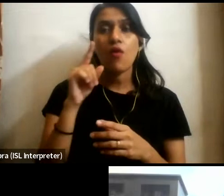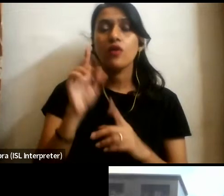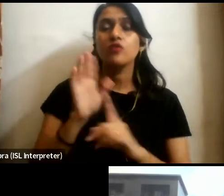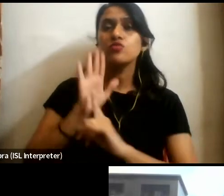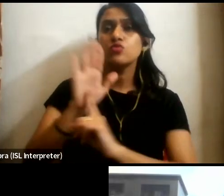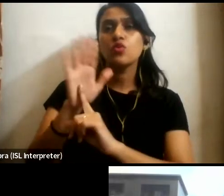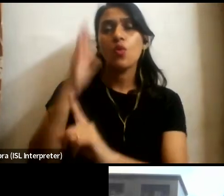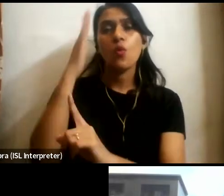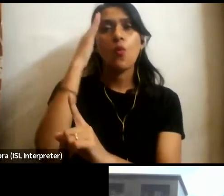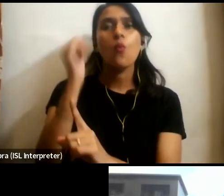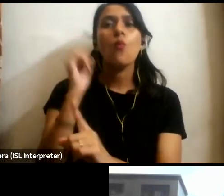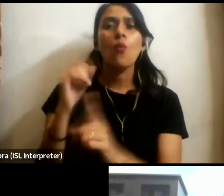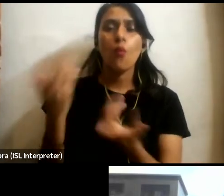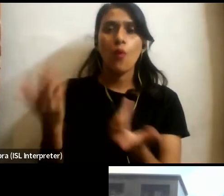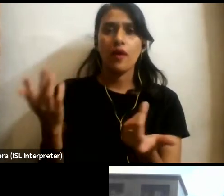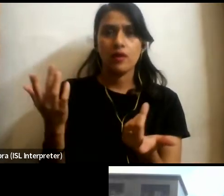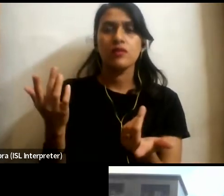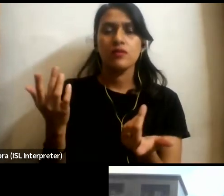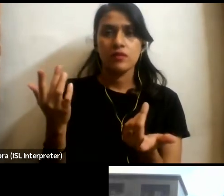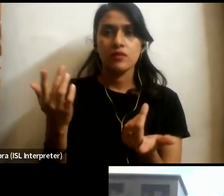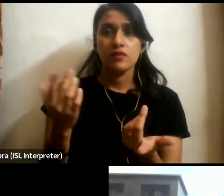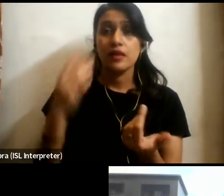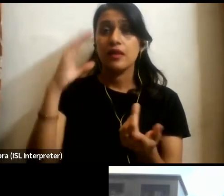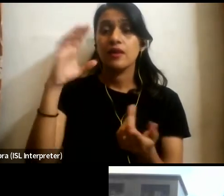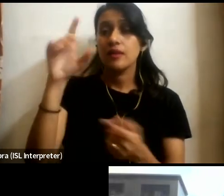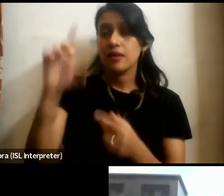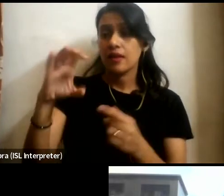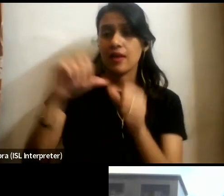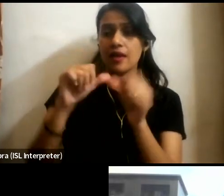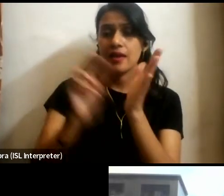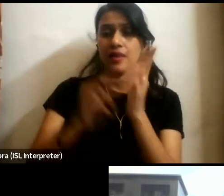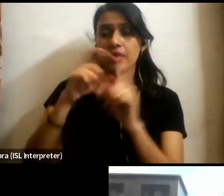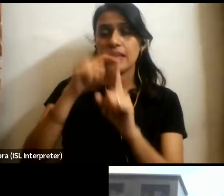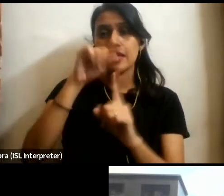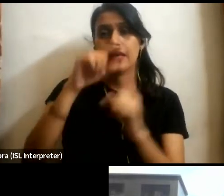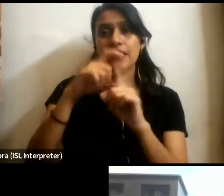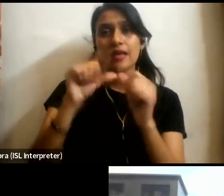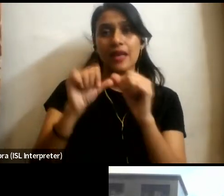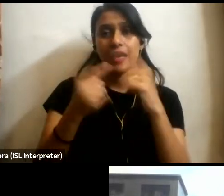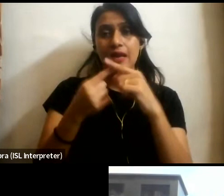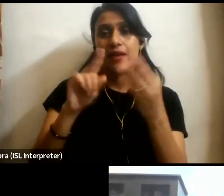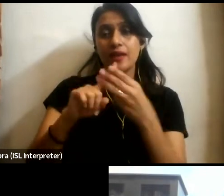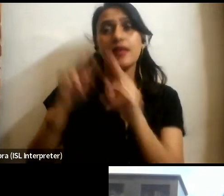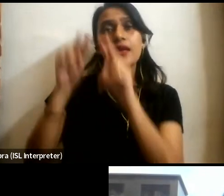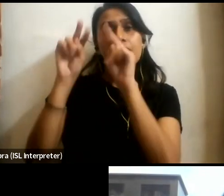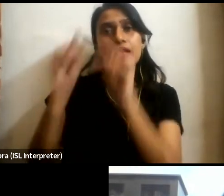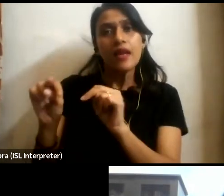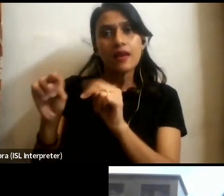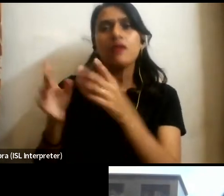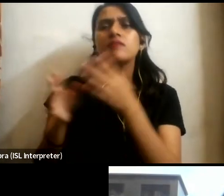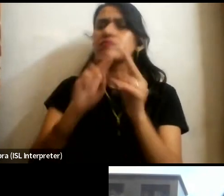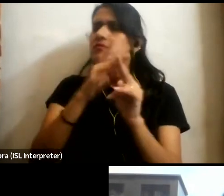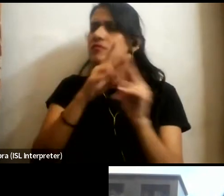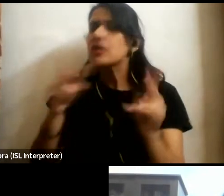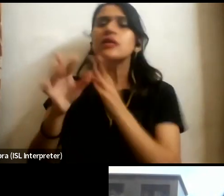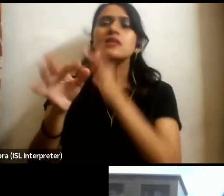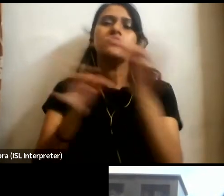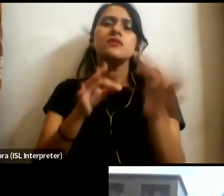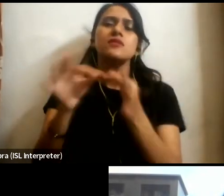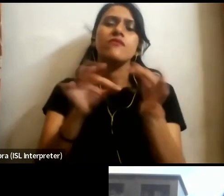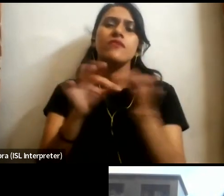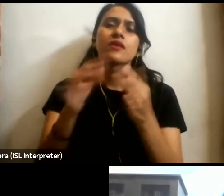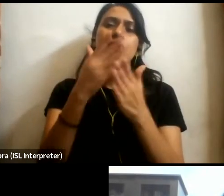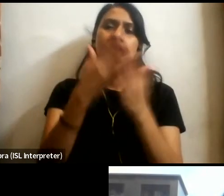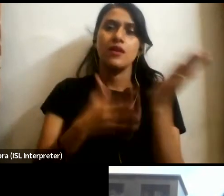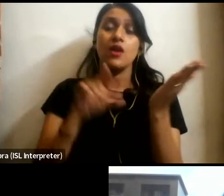why why a candidate meets those requirements, etc., etc., generate justification by virtue of those. I mean, so there